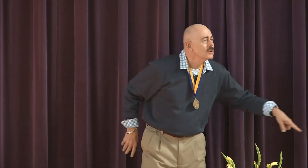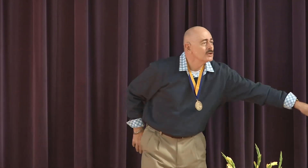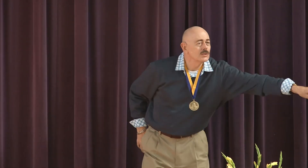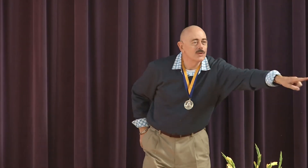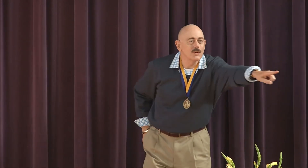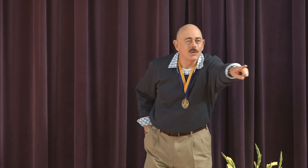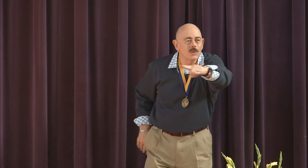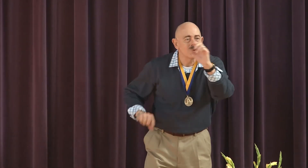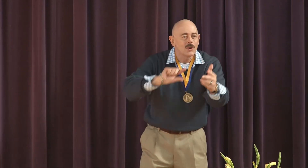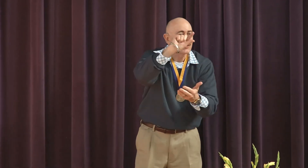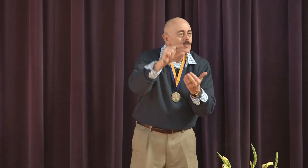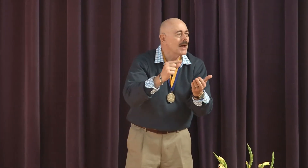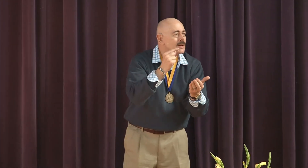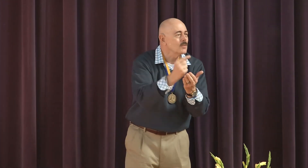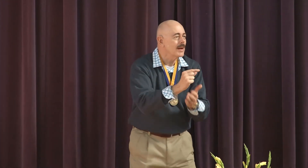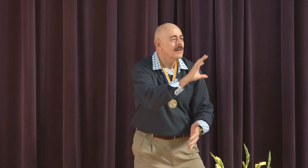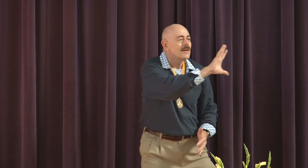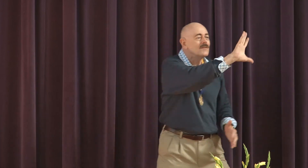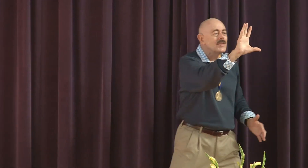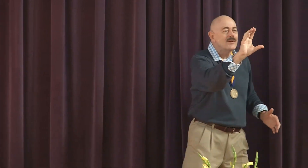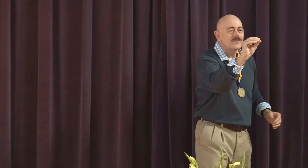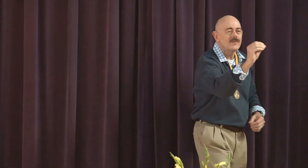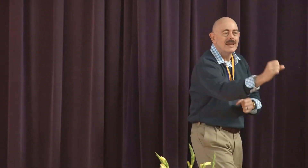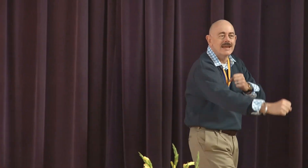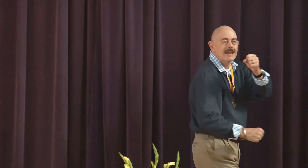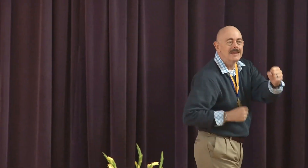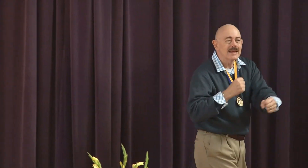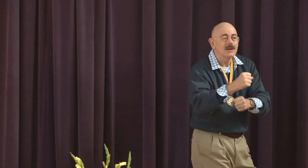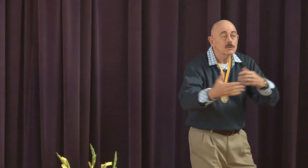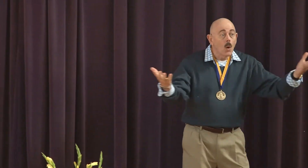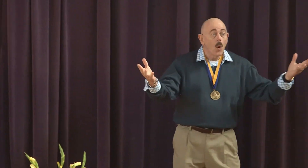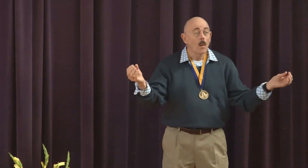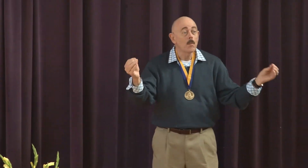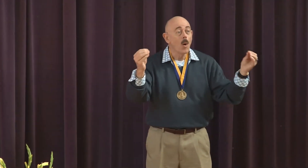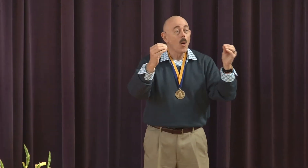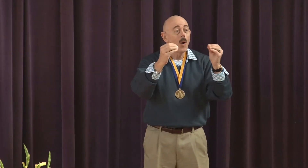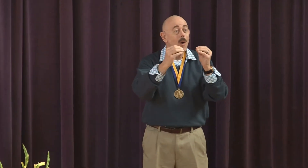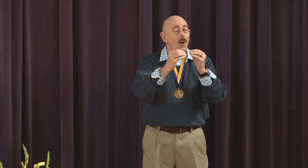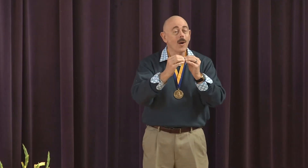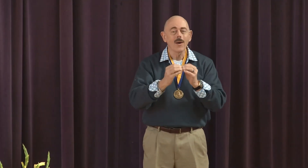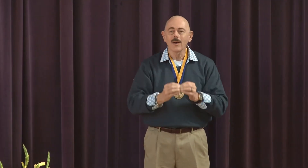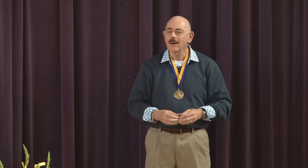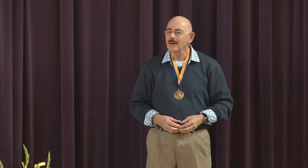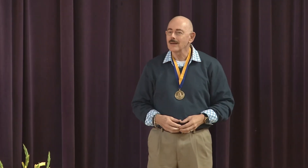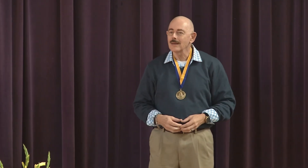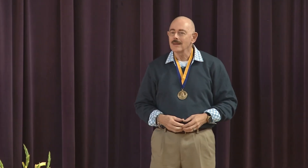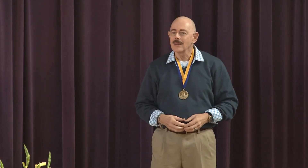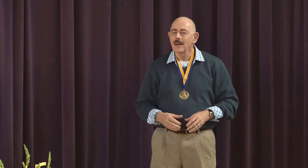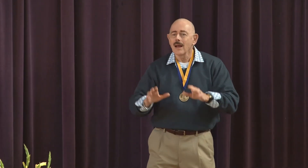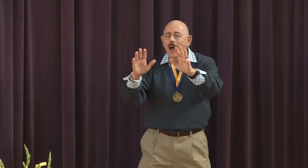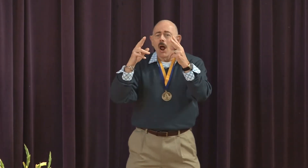Come home to Gallaudet, you student or old grad. Of 50 years or more, remember all you